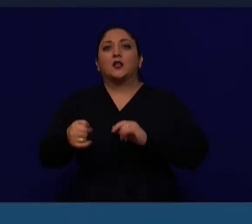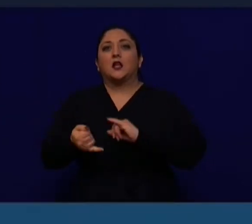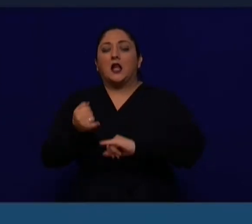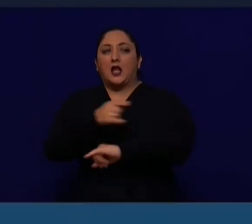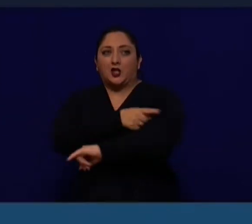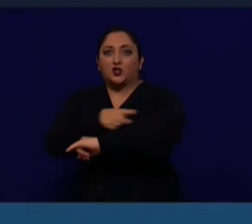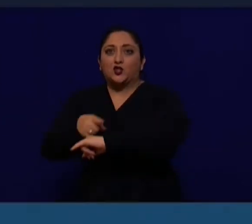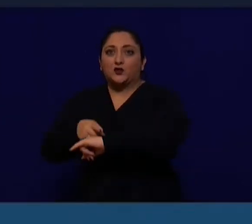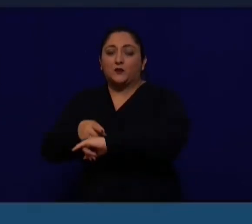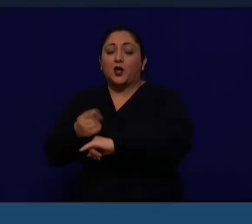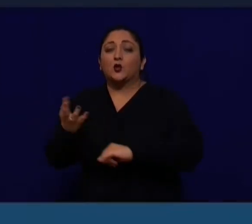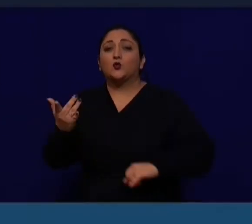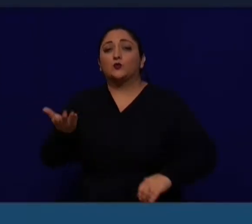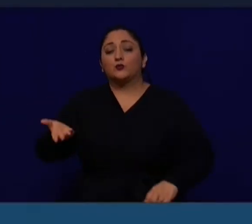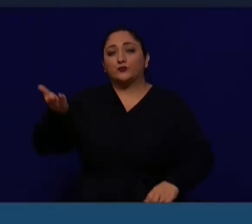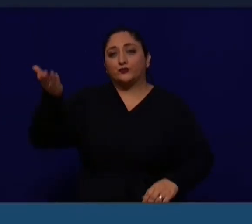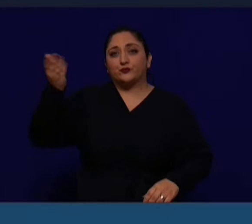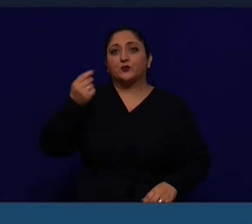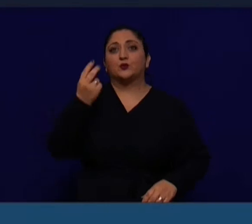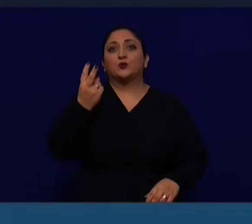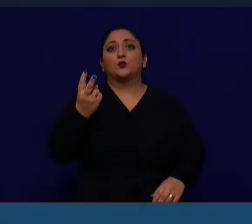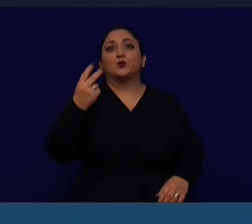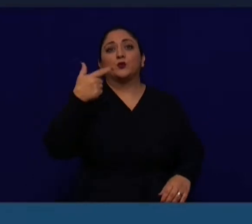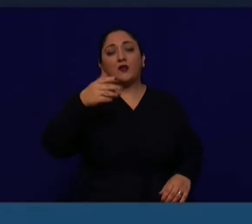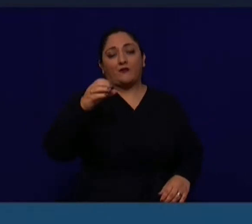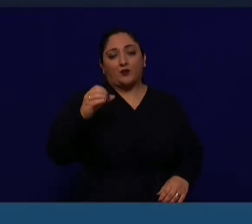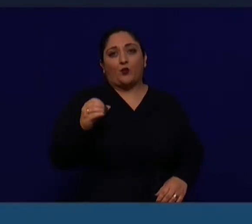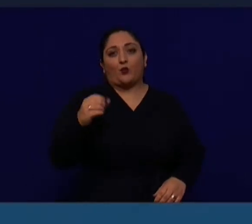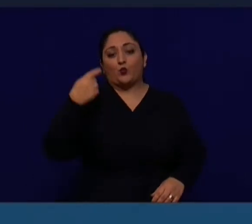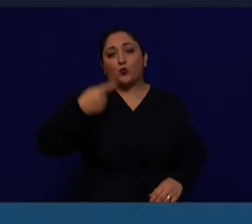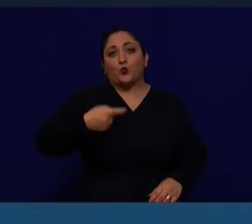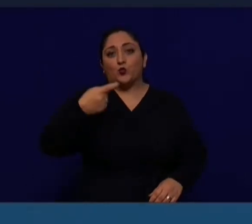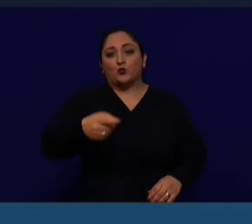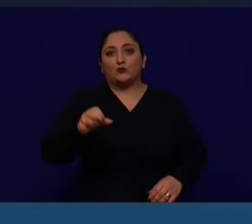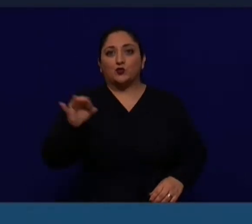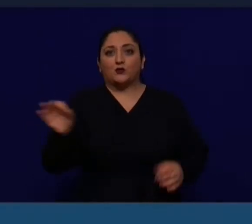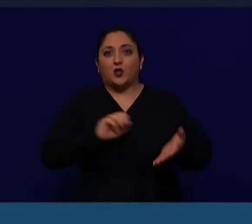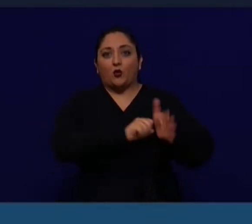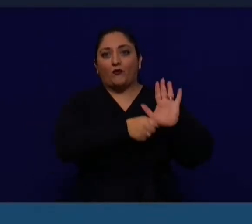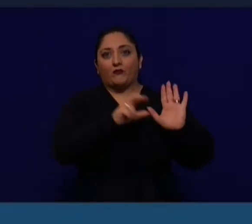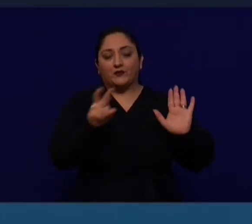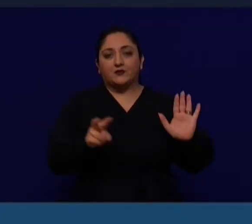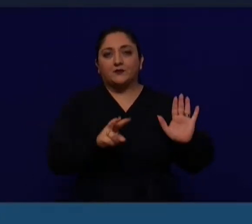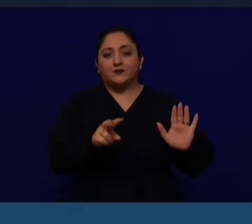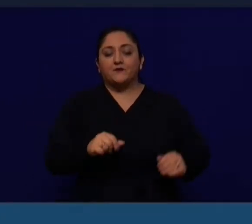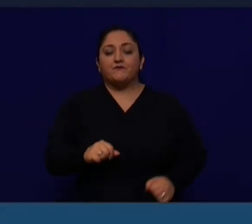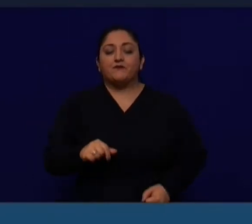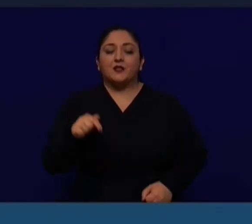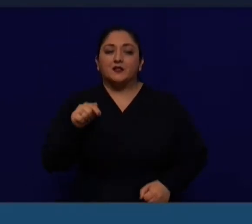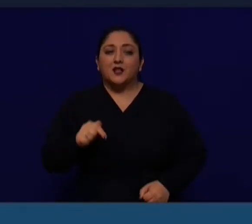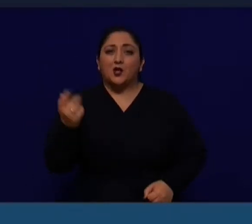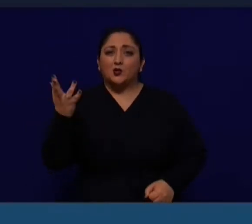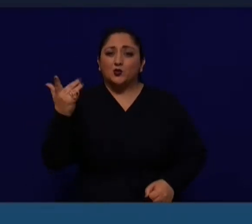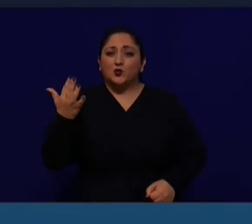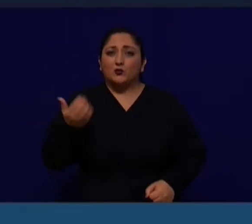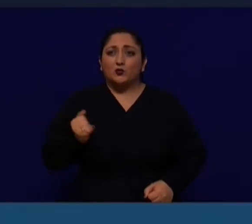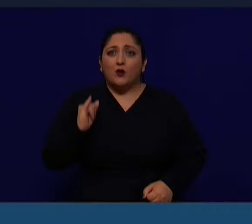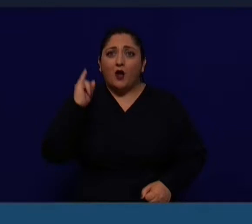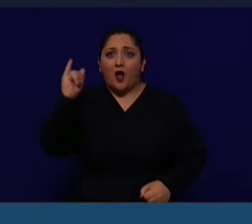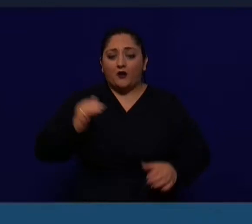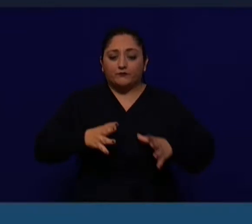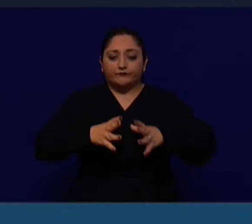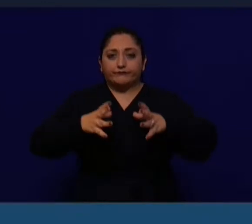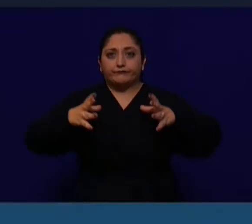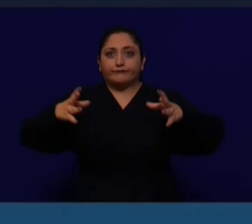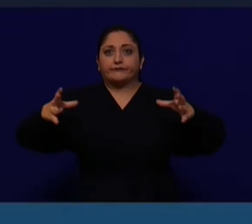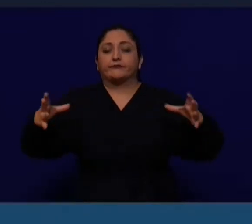7 ijiem kien ta' 270. Palma spjegajna dan il-numru qiegħed jiżdied sostanzjalment